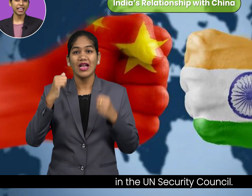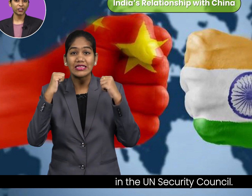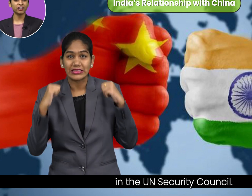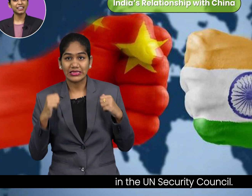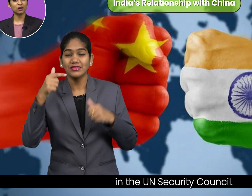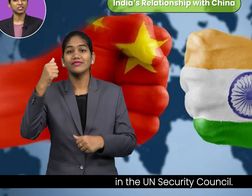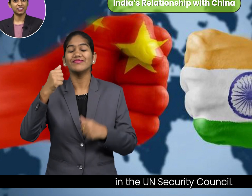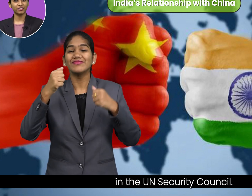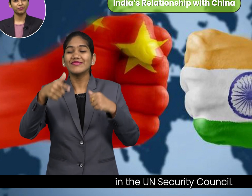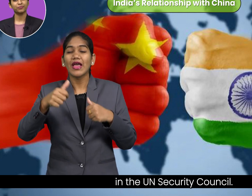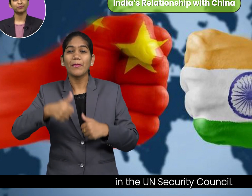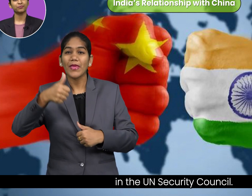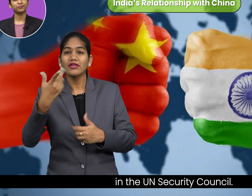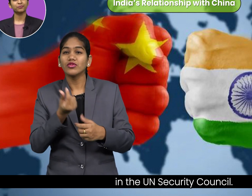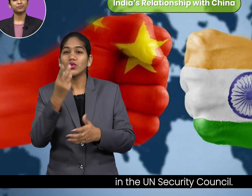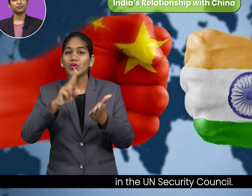UN Security Council.